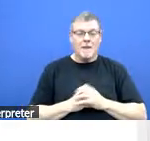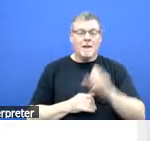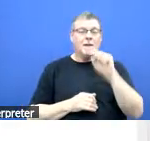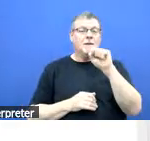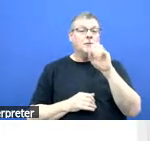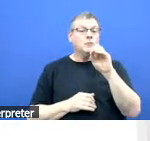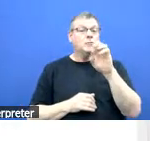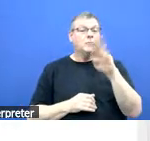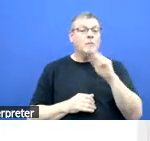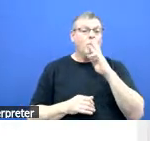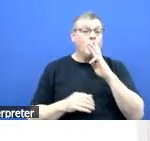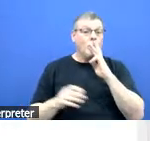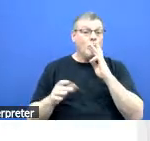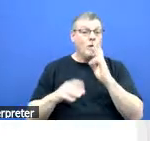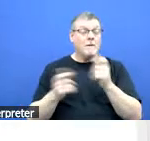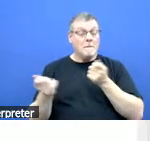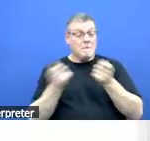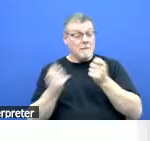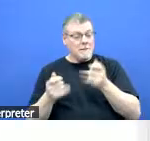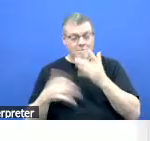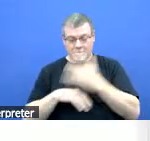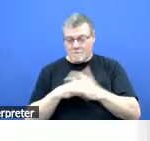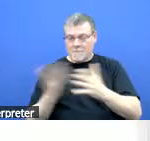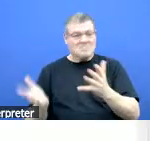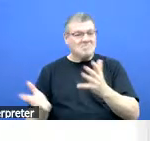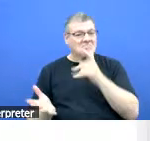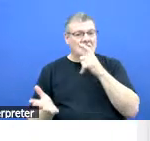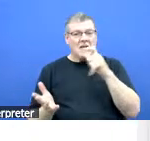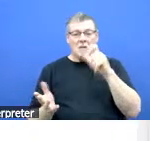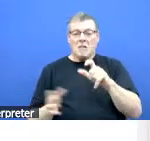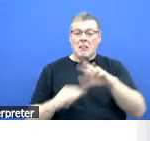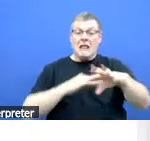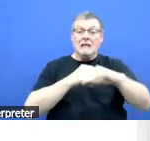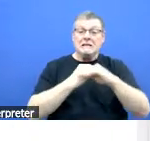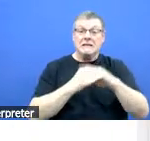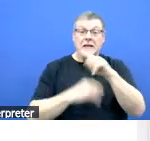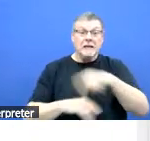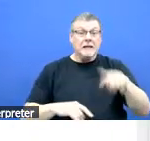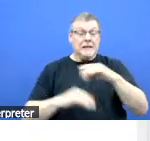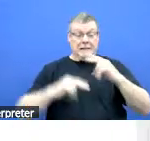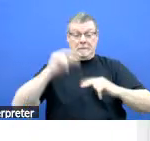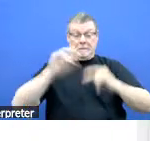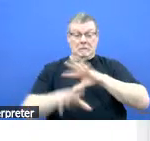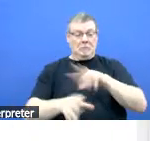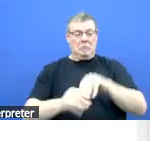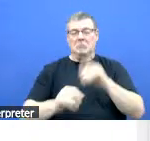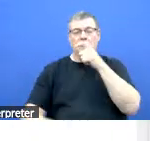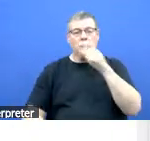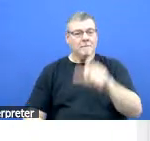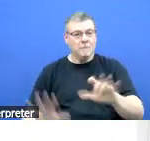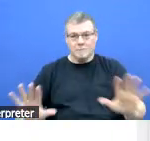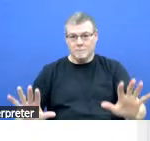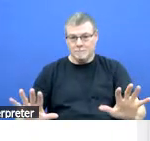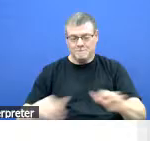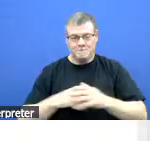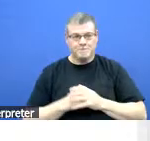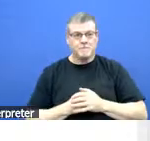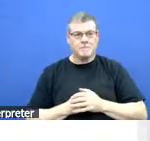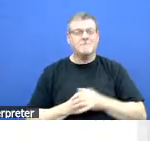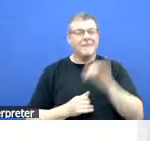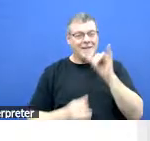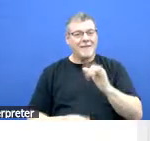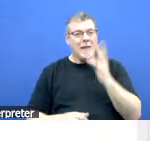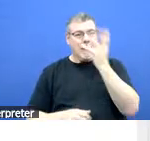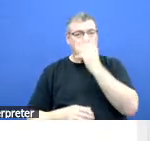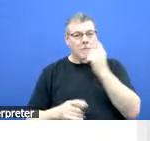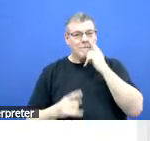management system is available. So we're not looking at extension of any infrastructure. This is one of the beauties